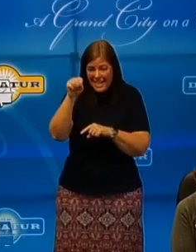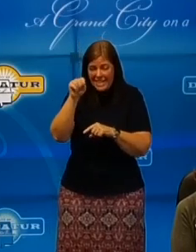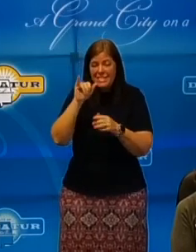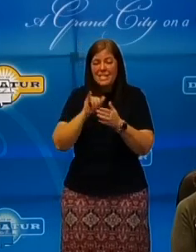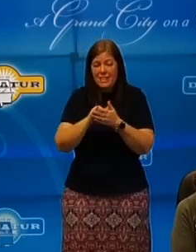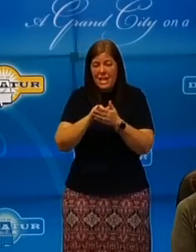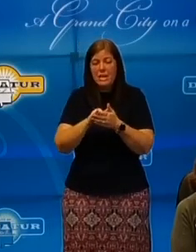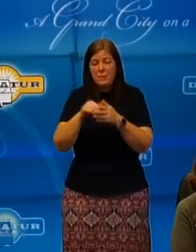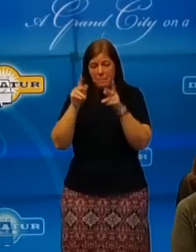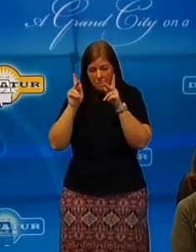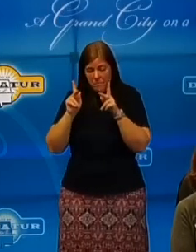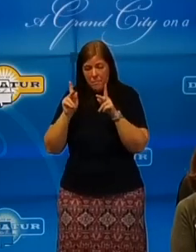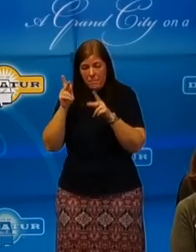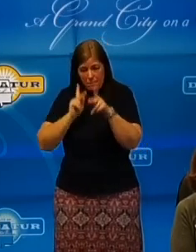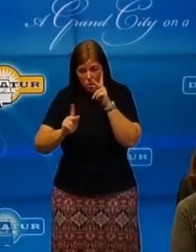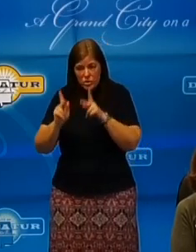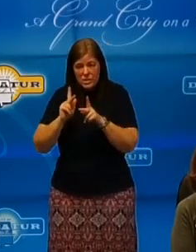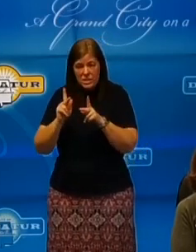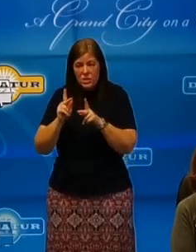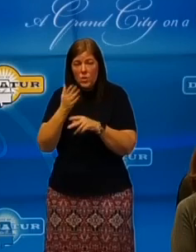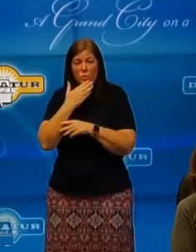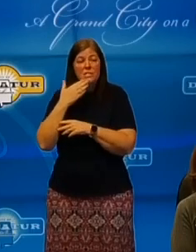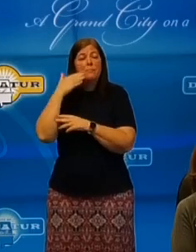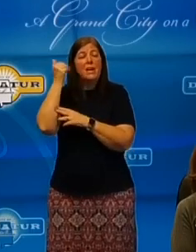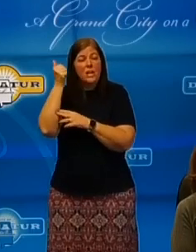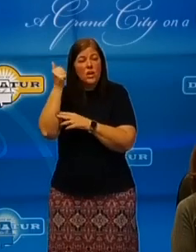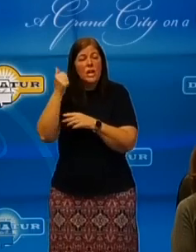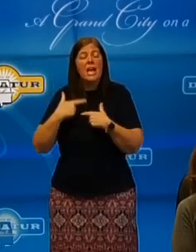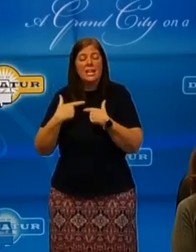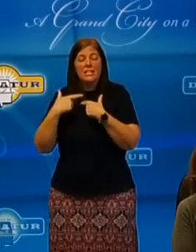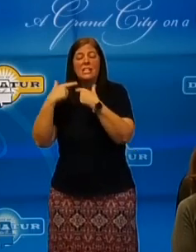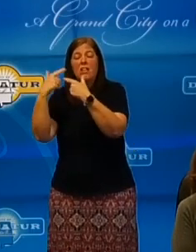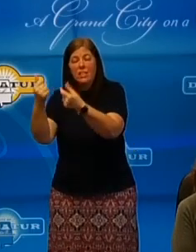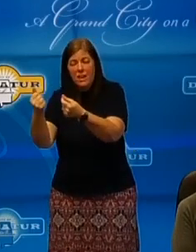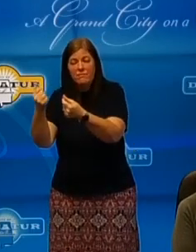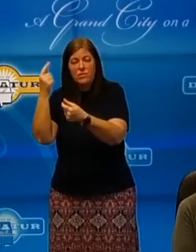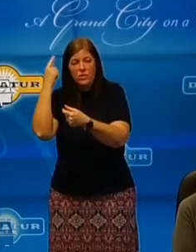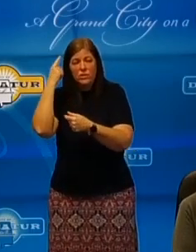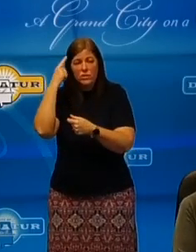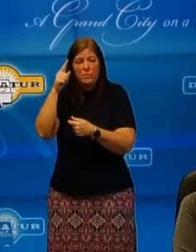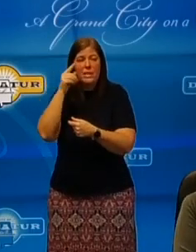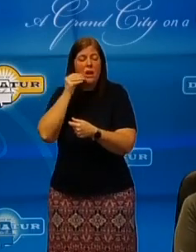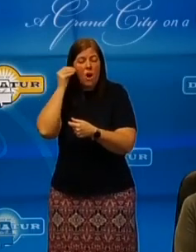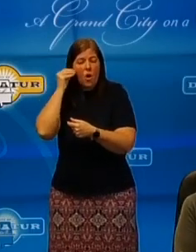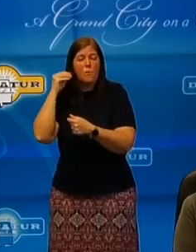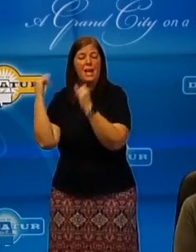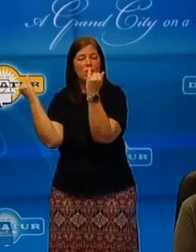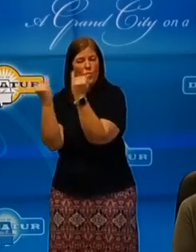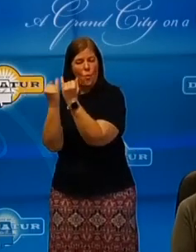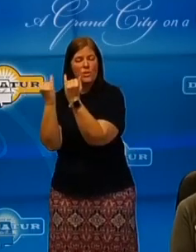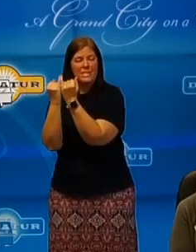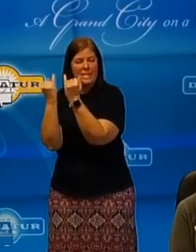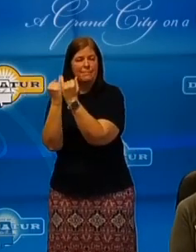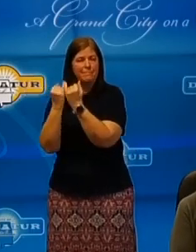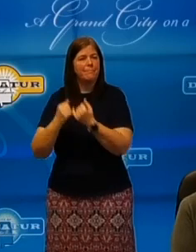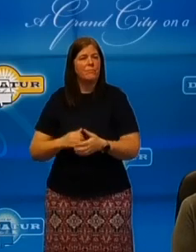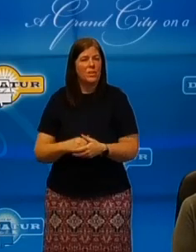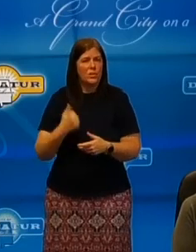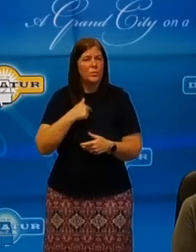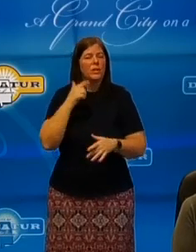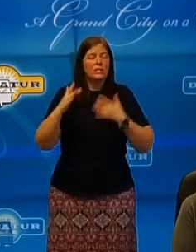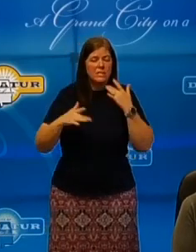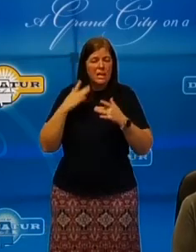better and has been able to be discharged home to quarantine. So we are excited